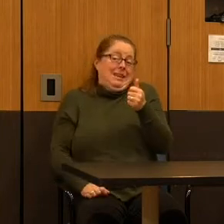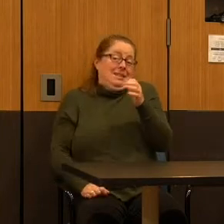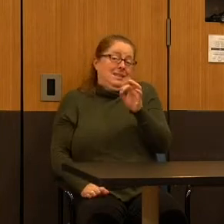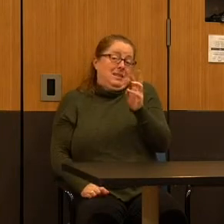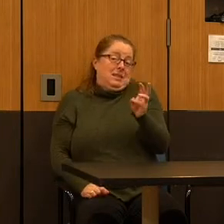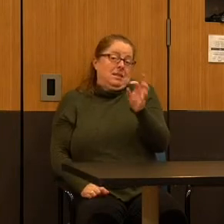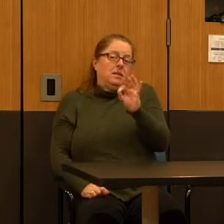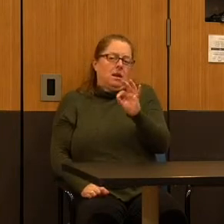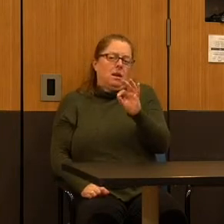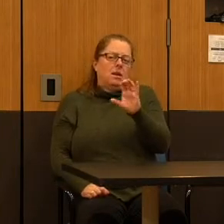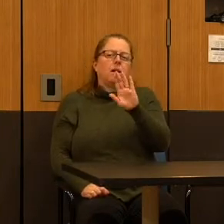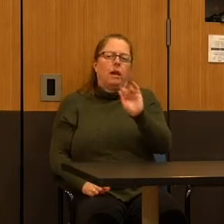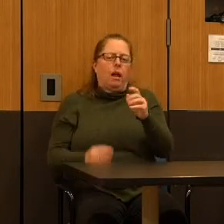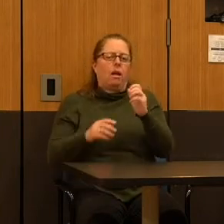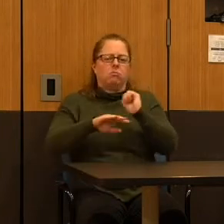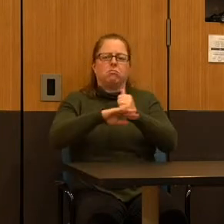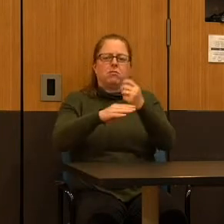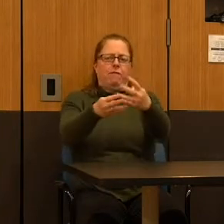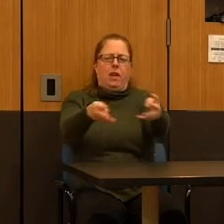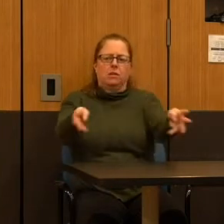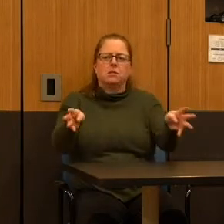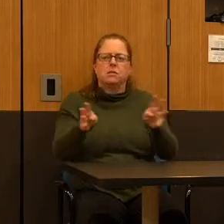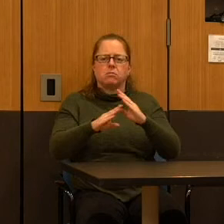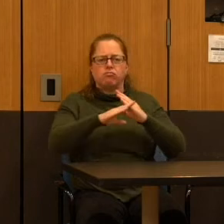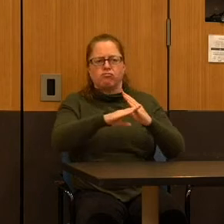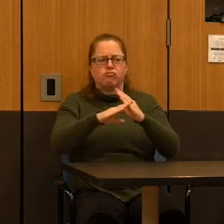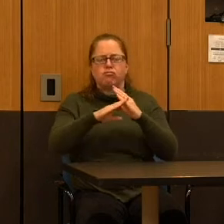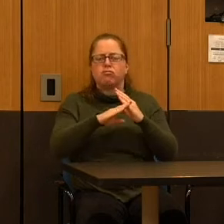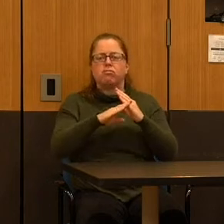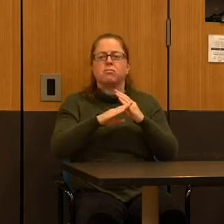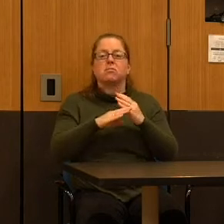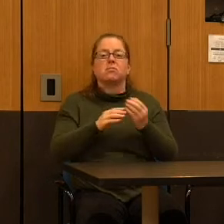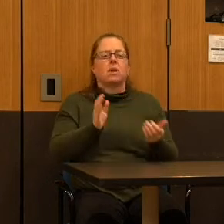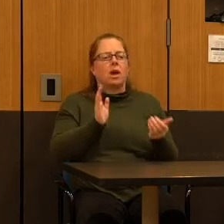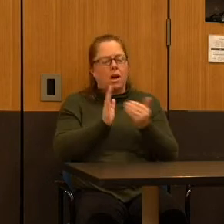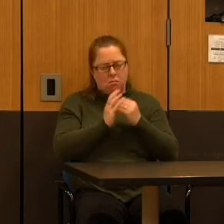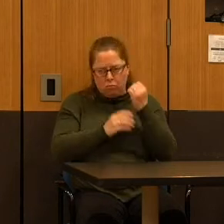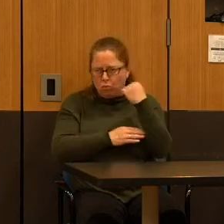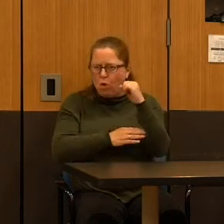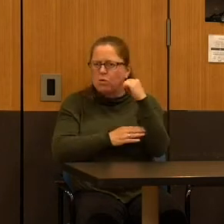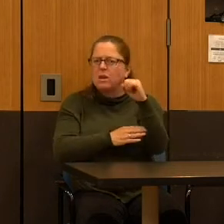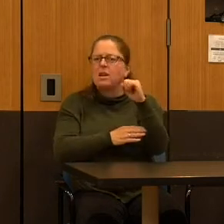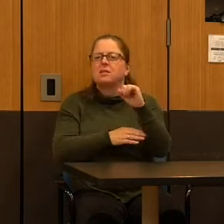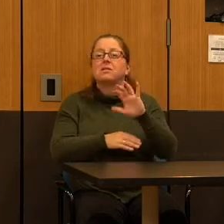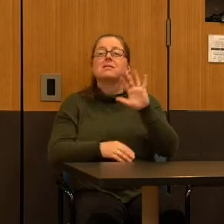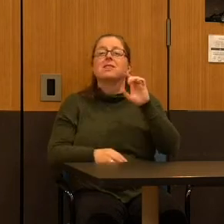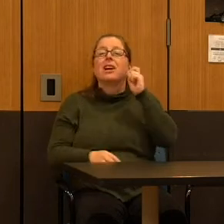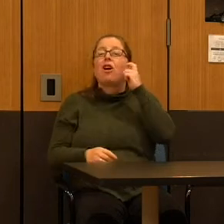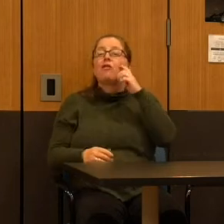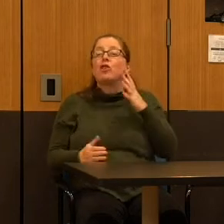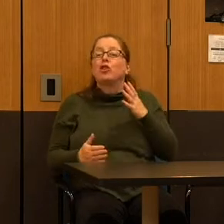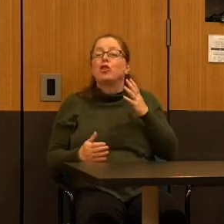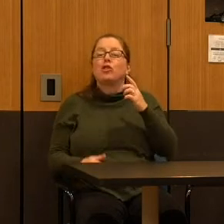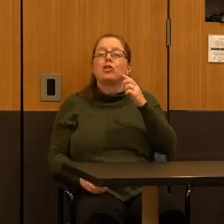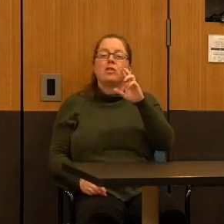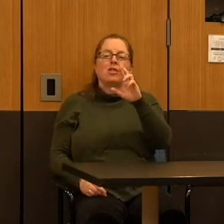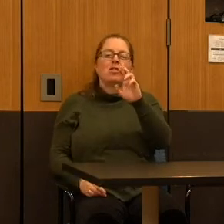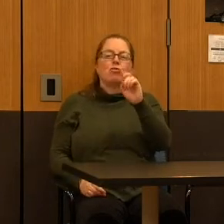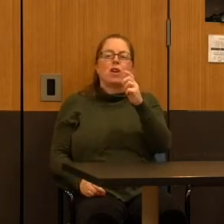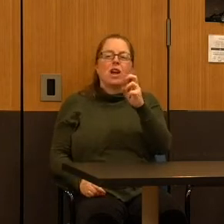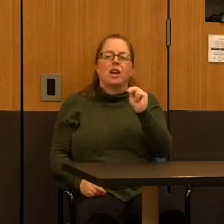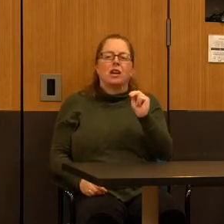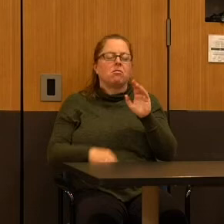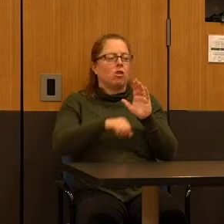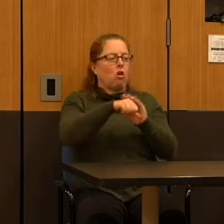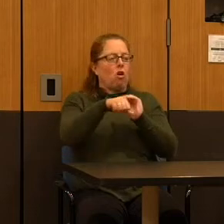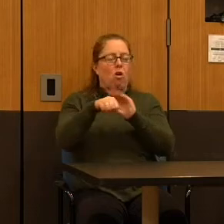off. There were renewed protests, and then Governor of California, Ronald Reagan, called in state troops and